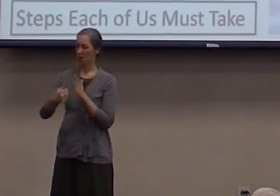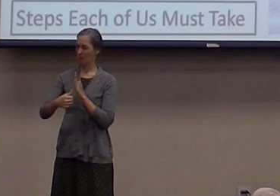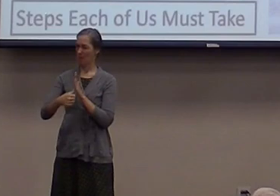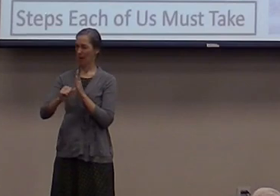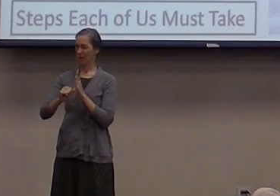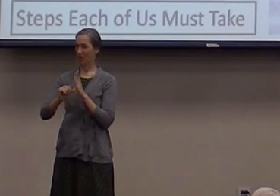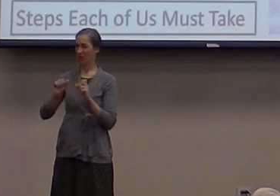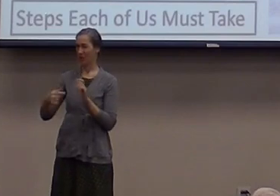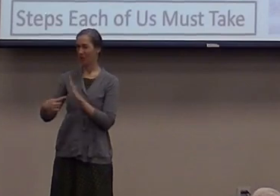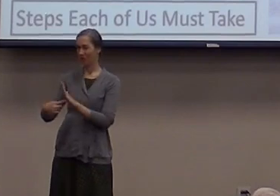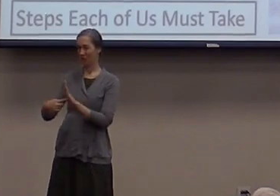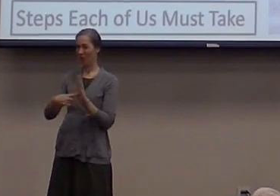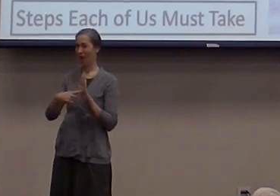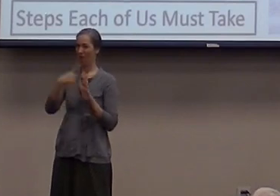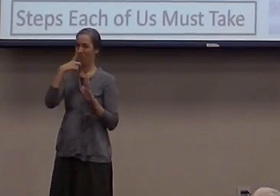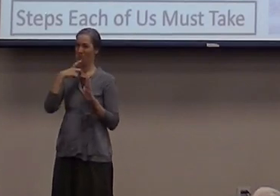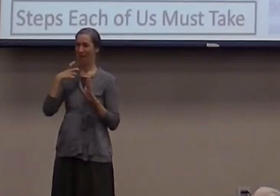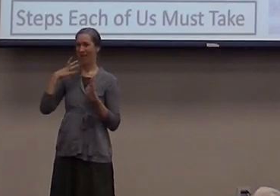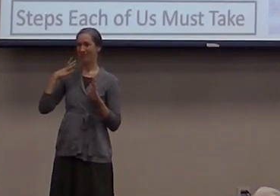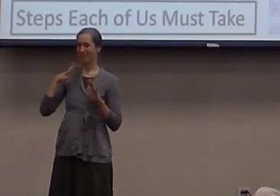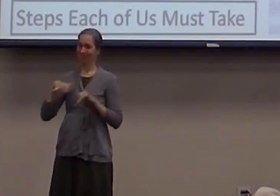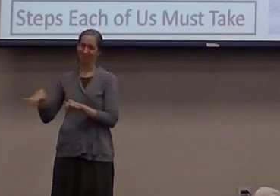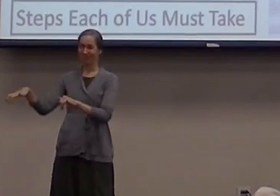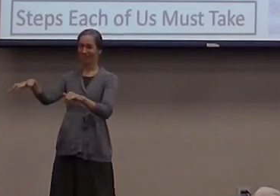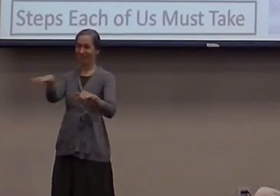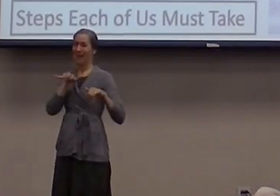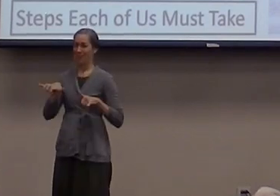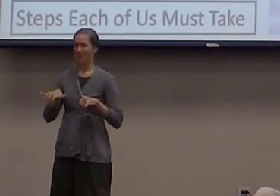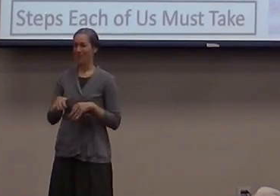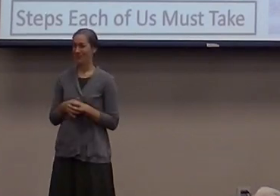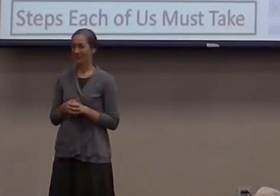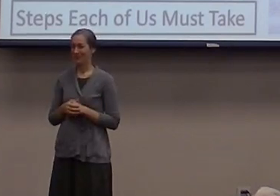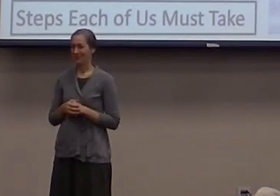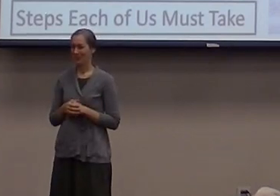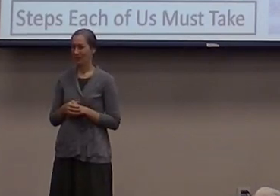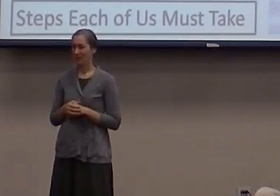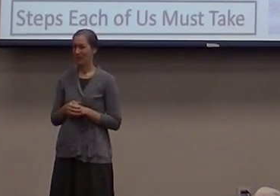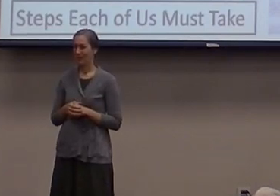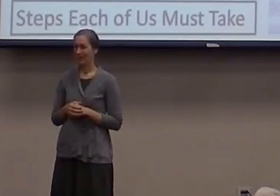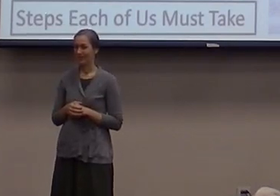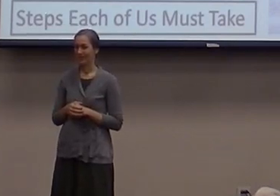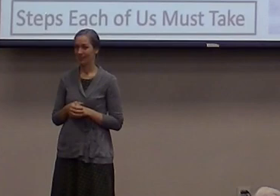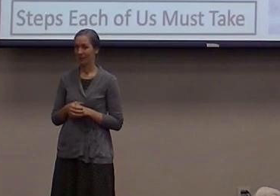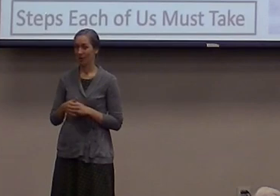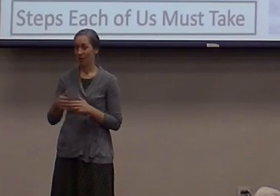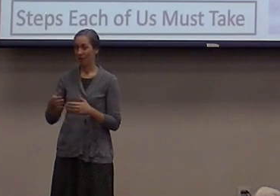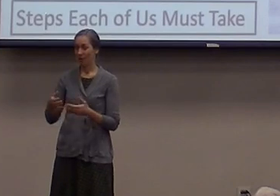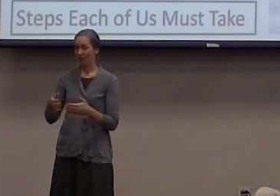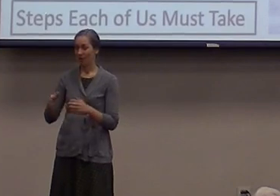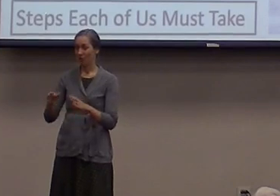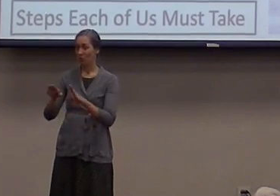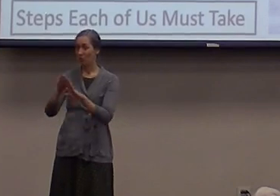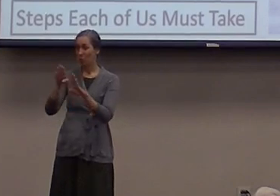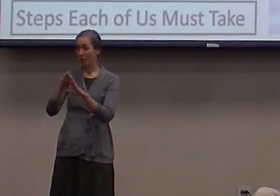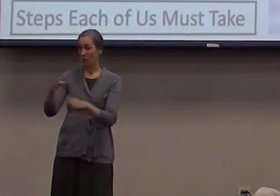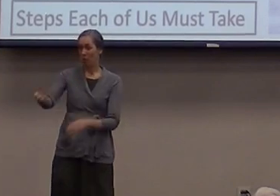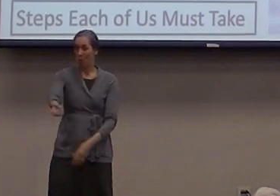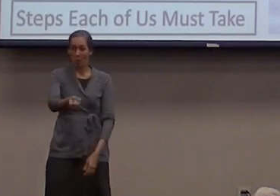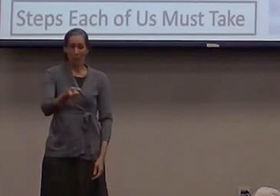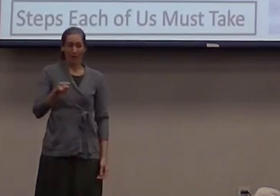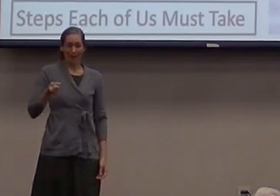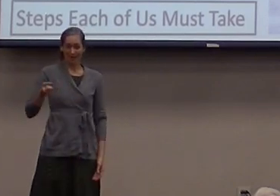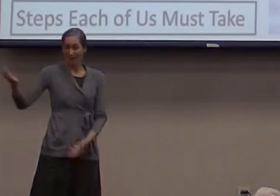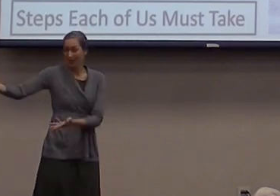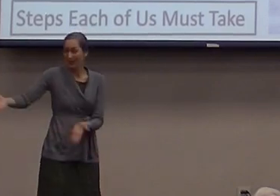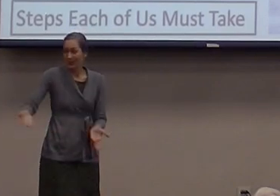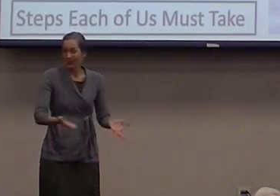red flashing through the crowd. Open up doors. Greet everyone.